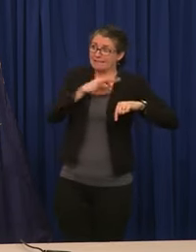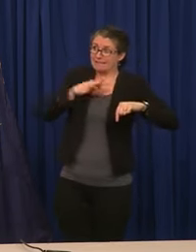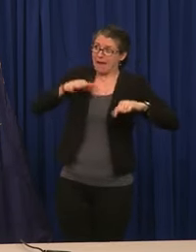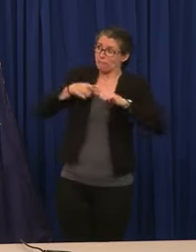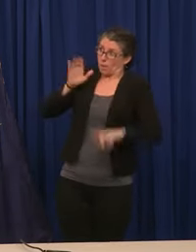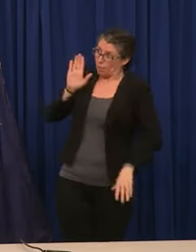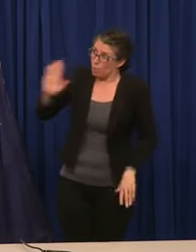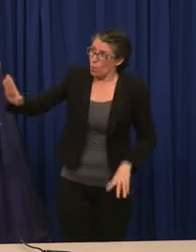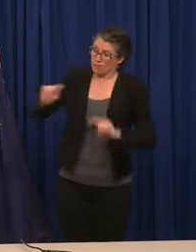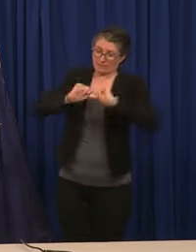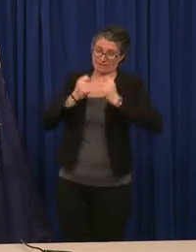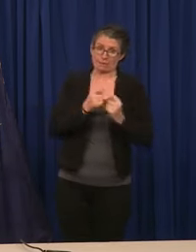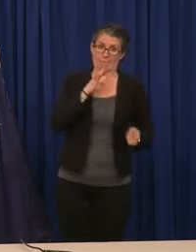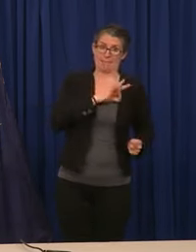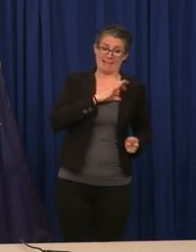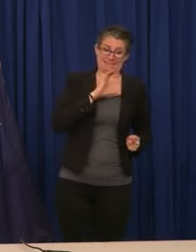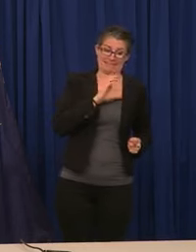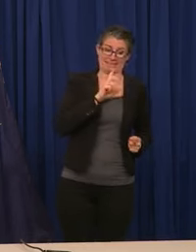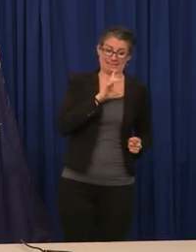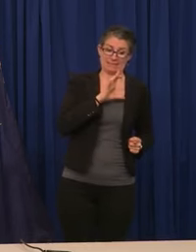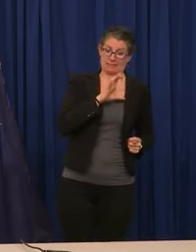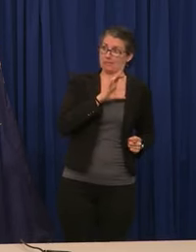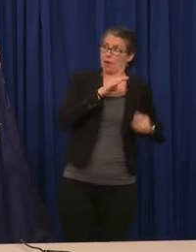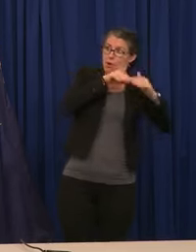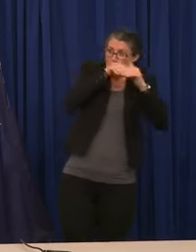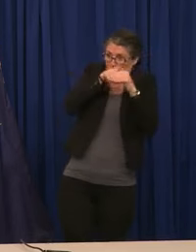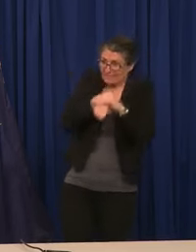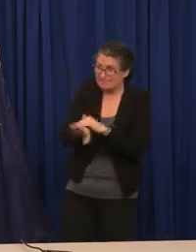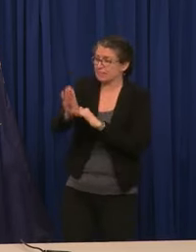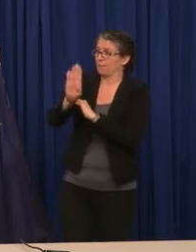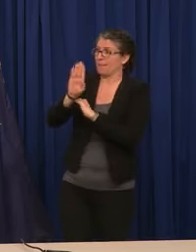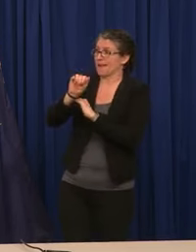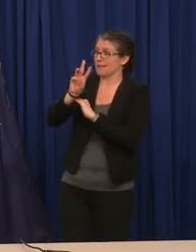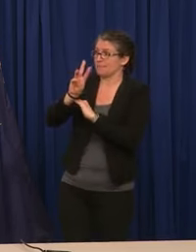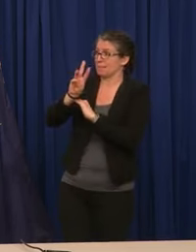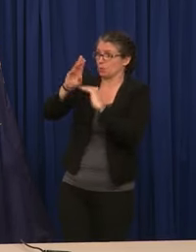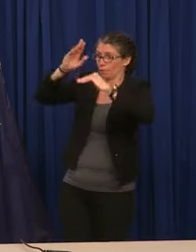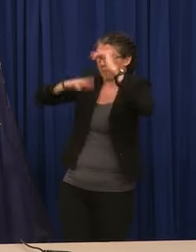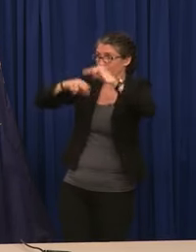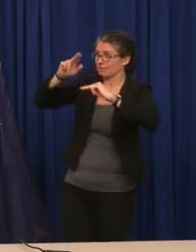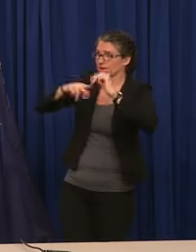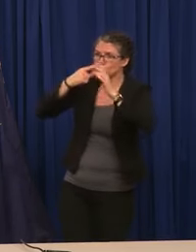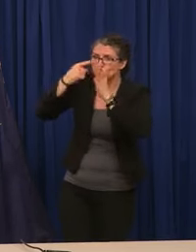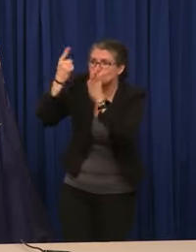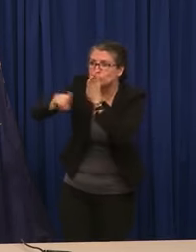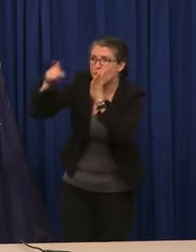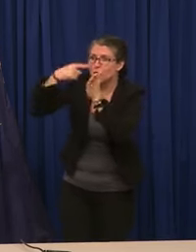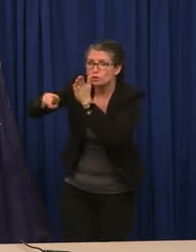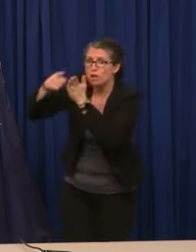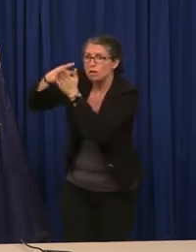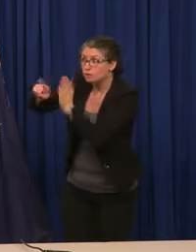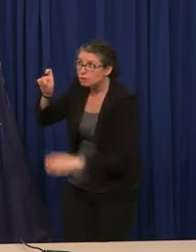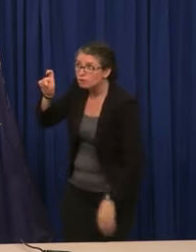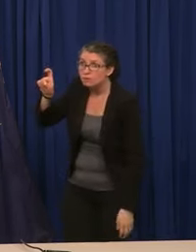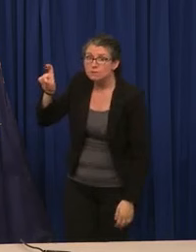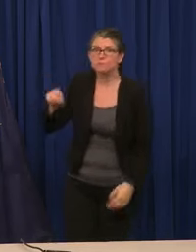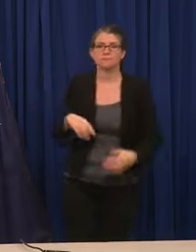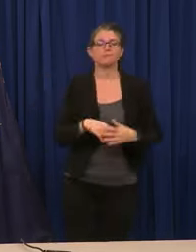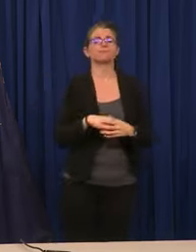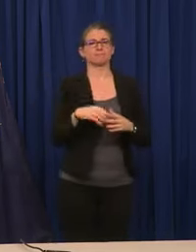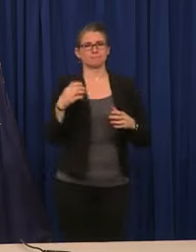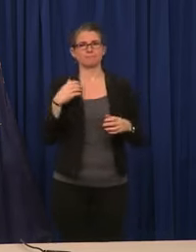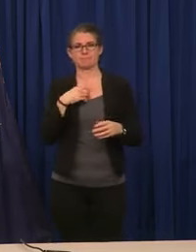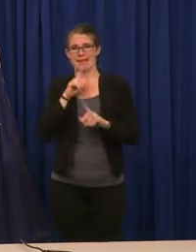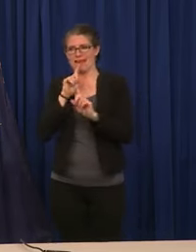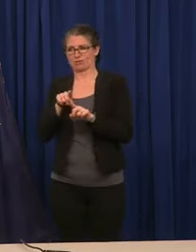in Maine has an obligation to keep their workplace safe as possible for every single employee there. I'm